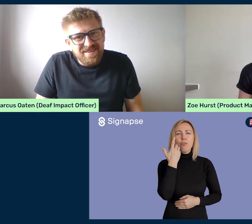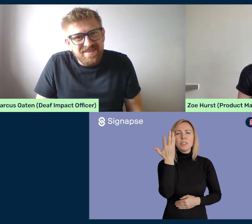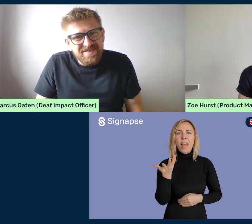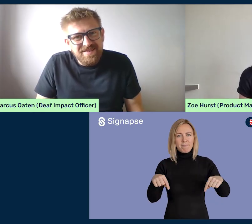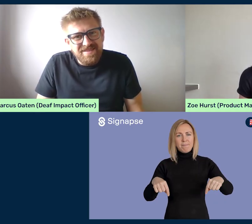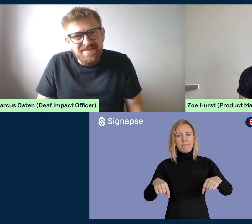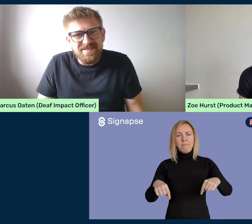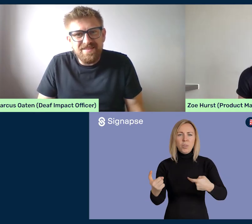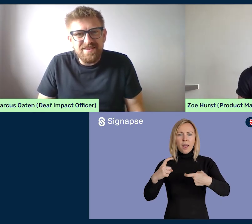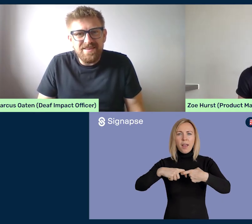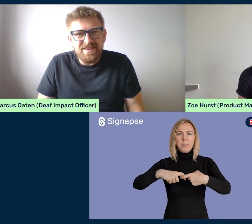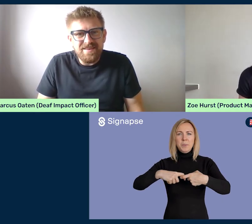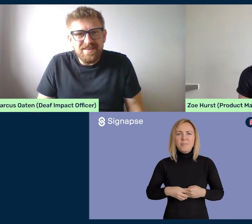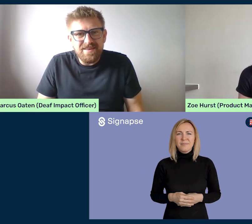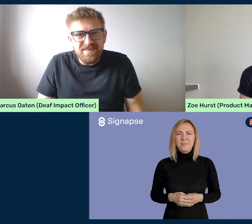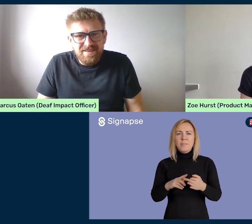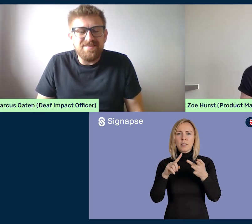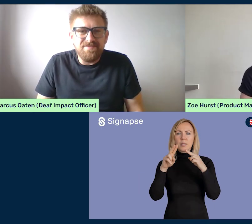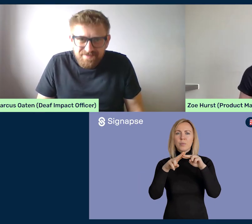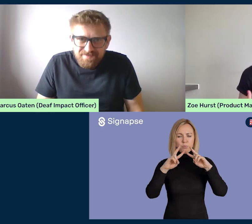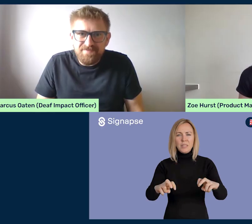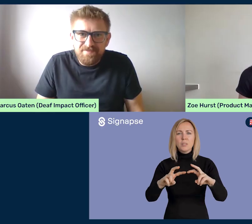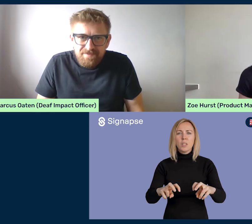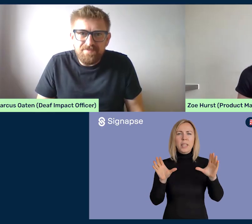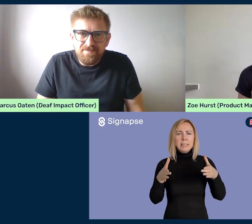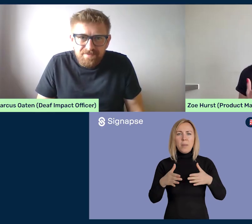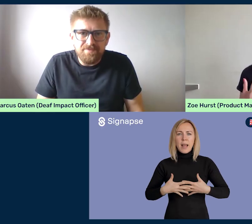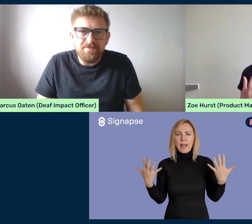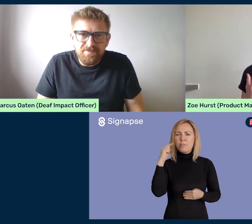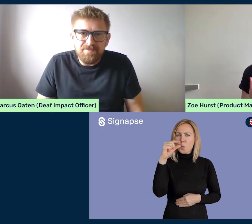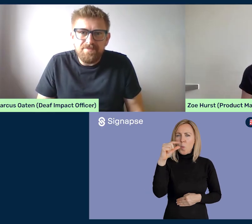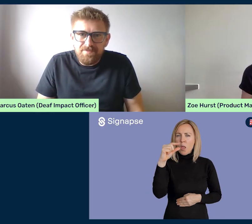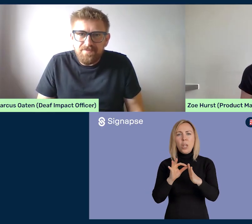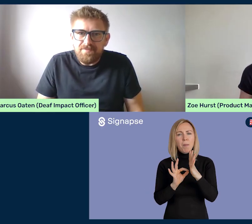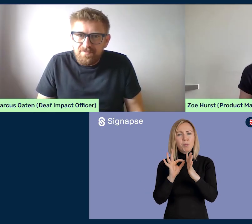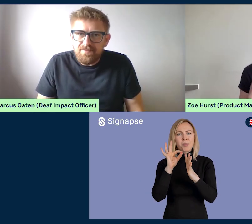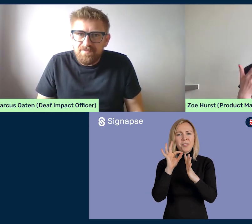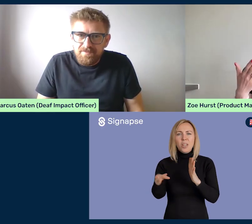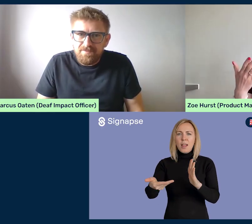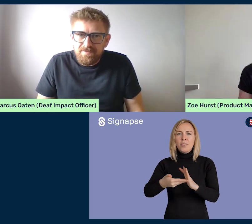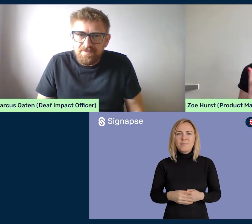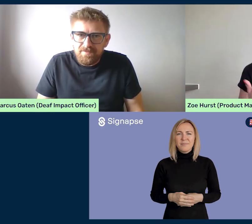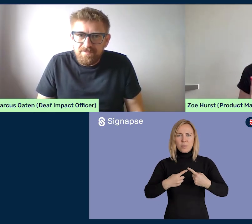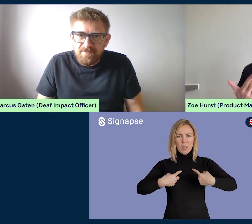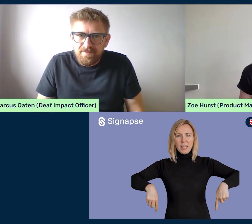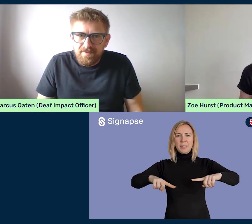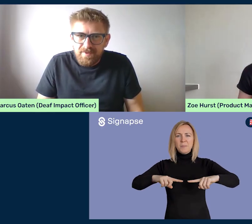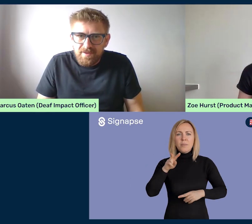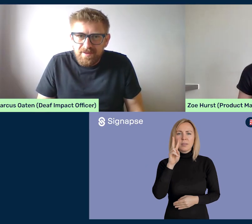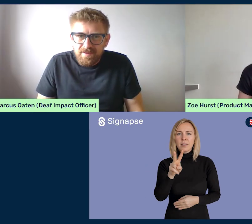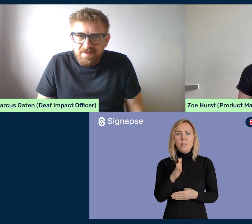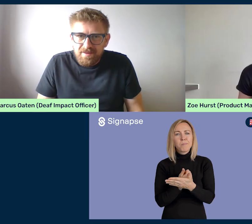We do see it every single day at Synapse. If there's any kind of small improvements that the research team have made, we see those kind